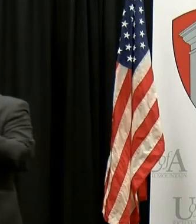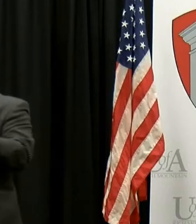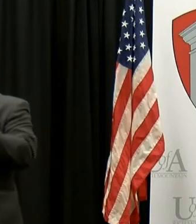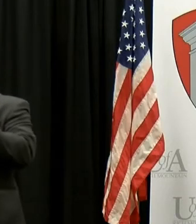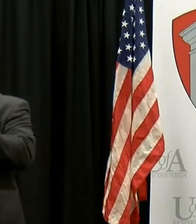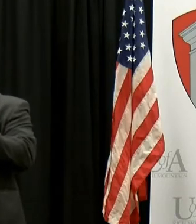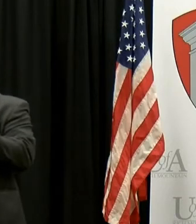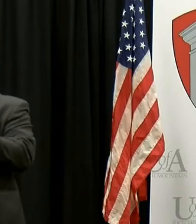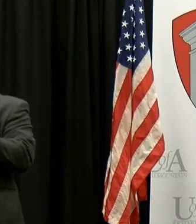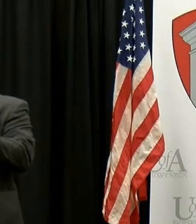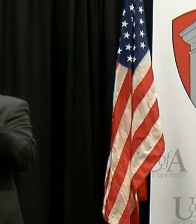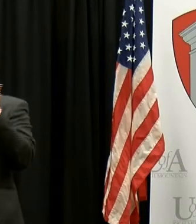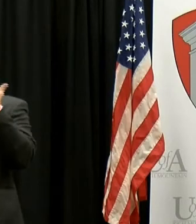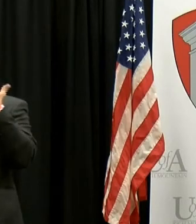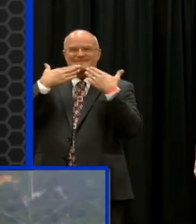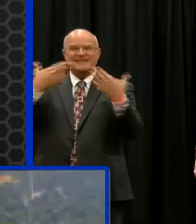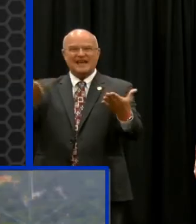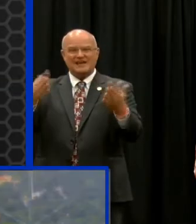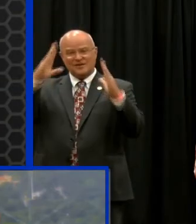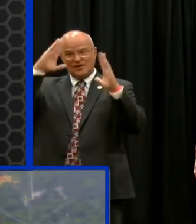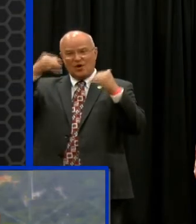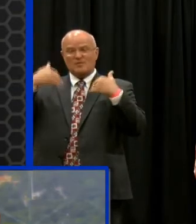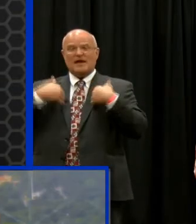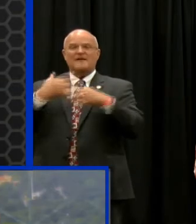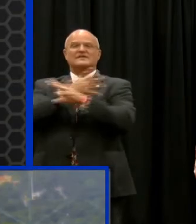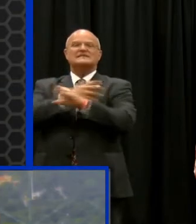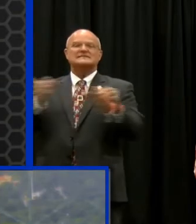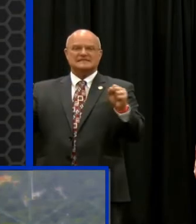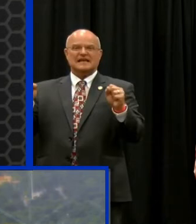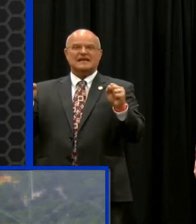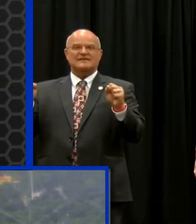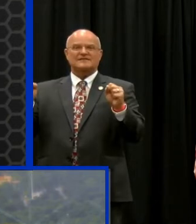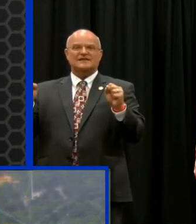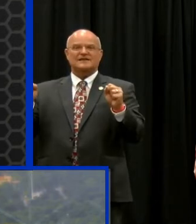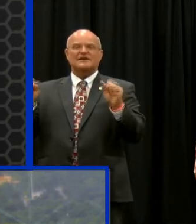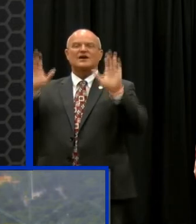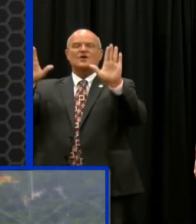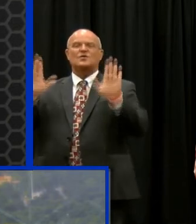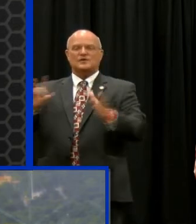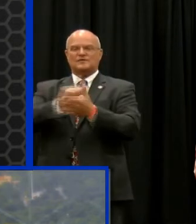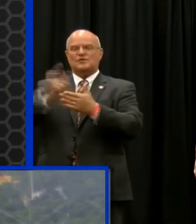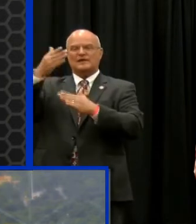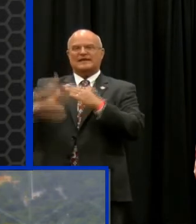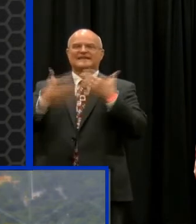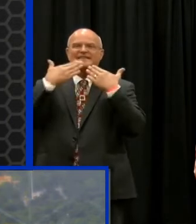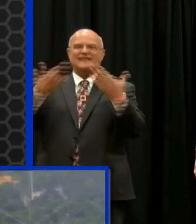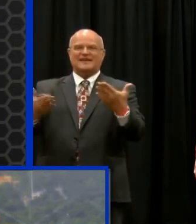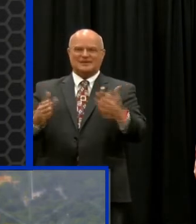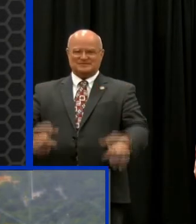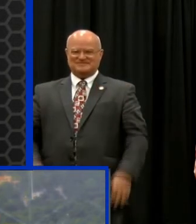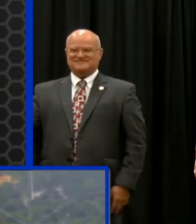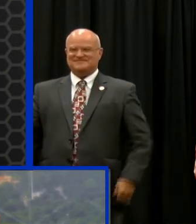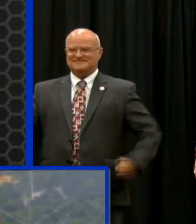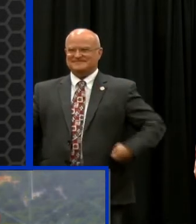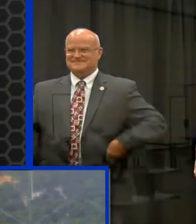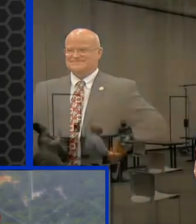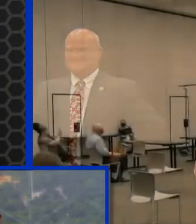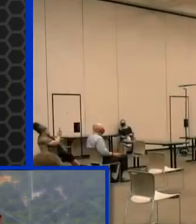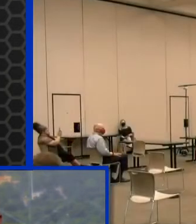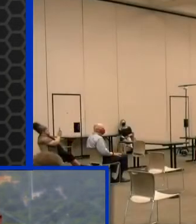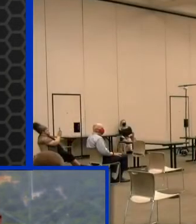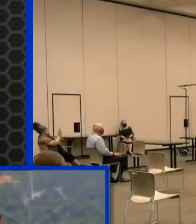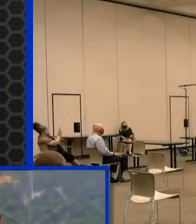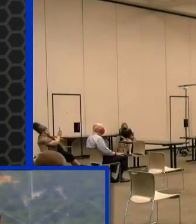With that, thank you, and we hope everybody has a safe and wonderful weekend. Thank you. That was Governor Asa